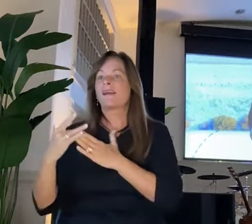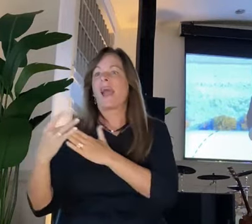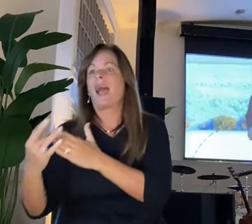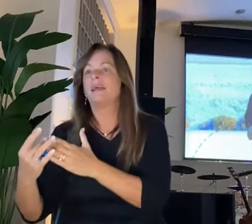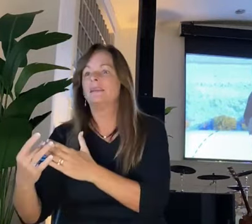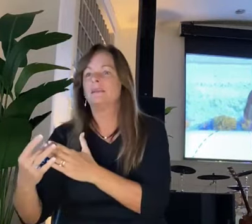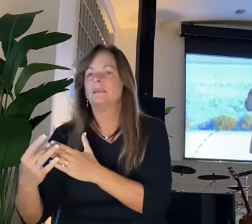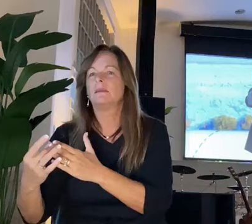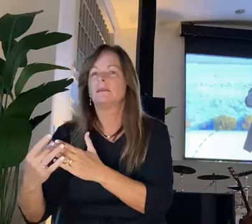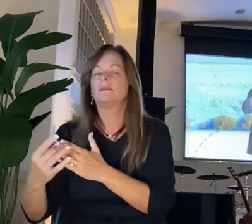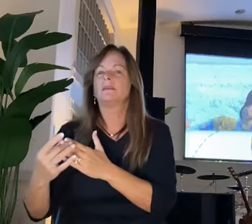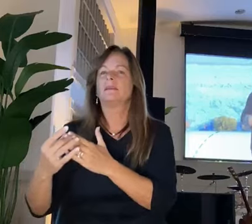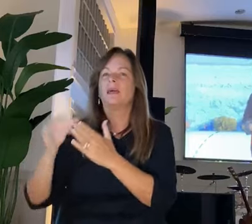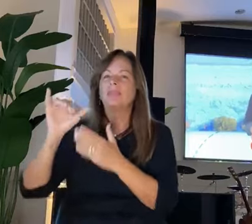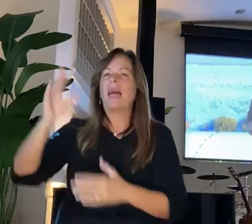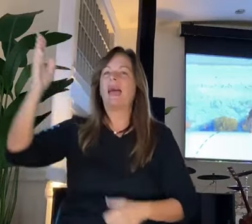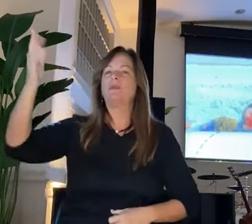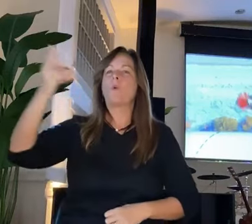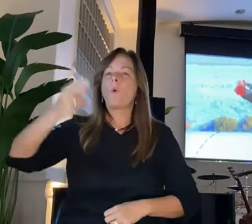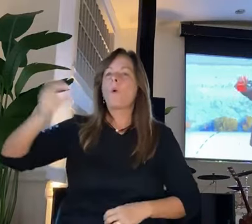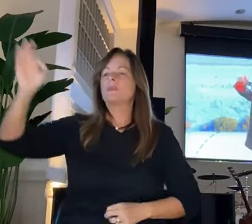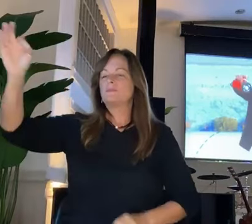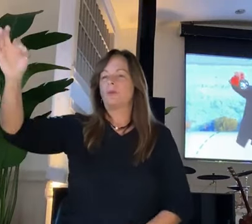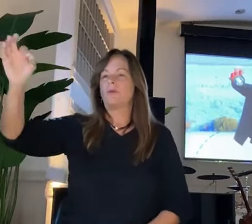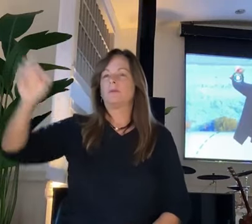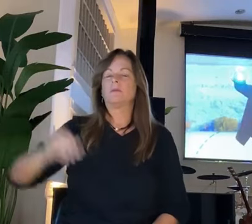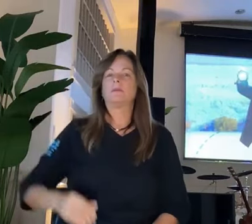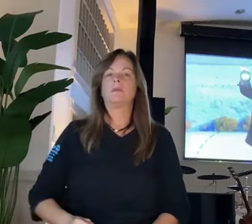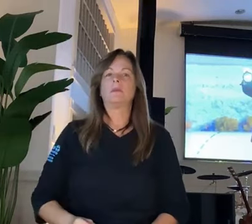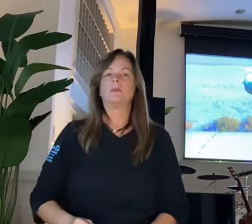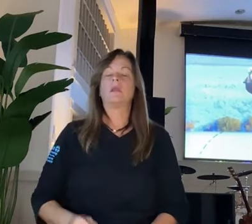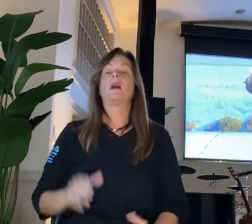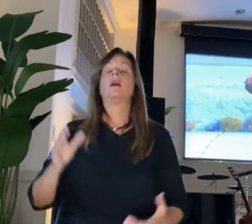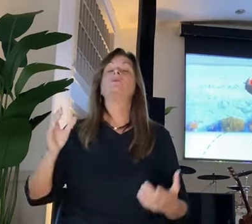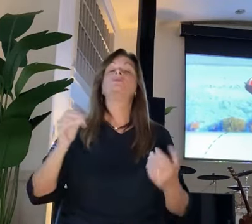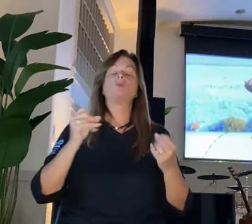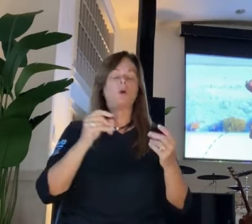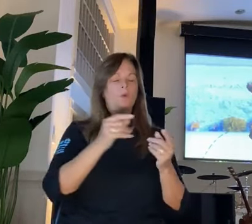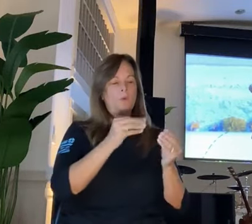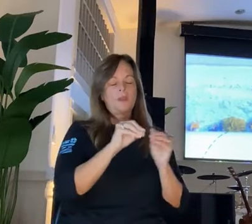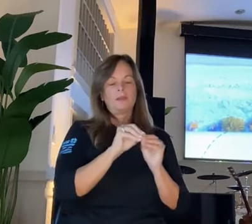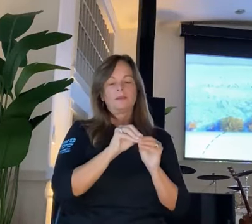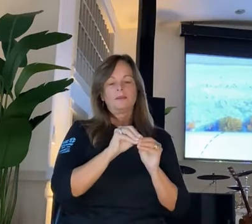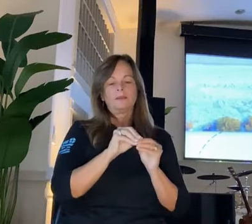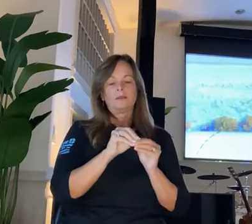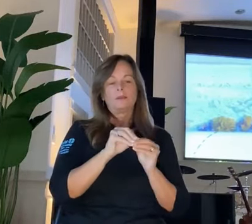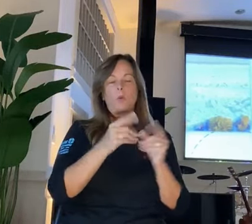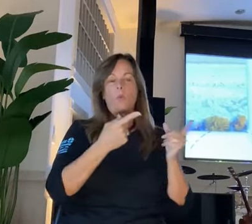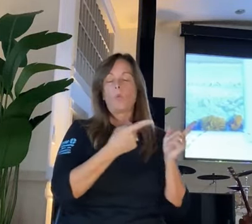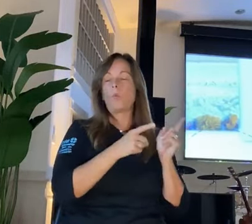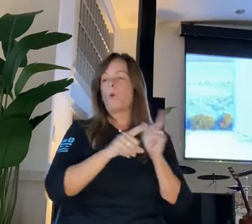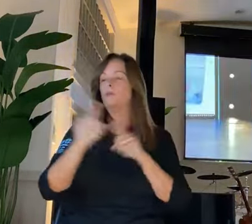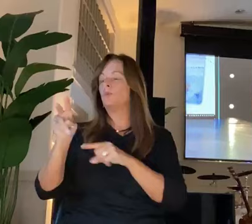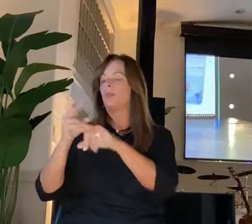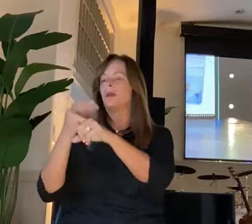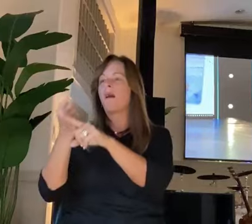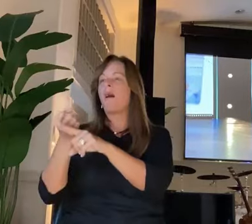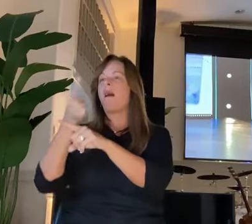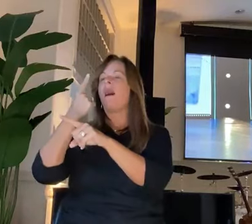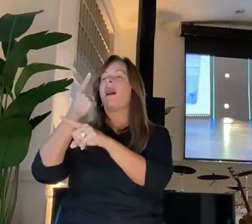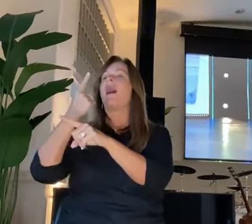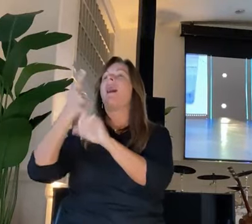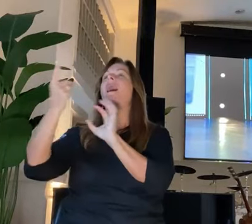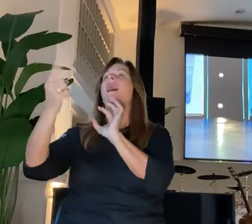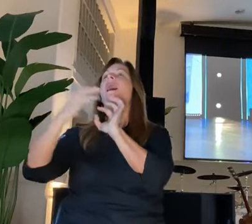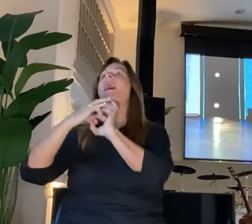way to God, the only way that you ever found your way to God, is the Holy Spirit turned the light on and began to show you